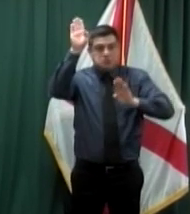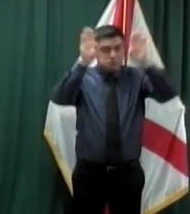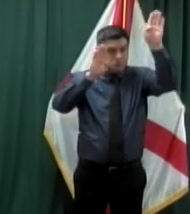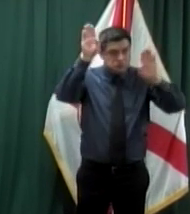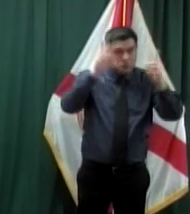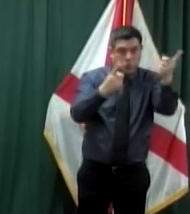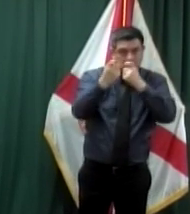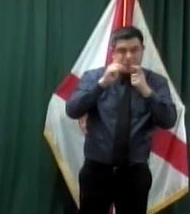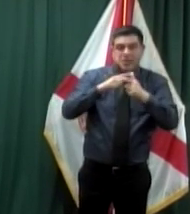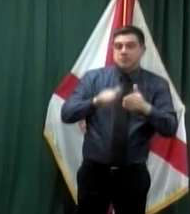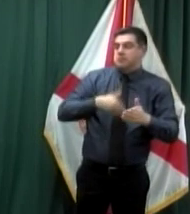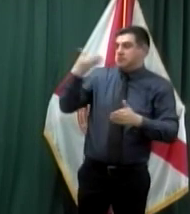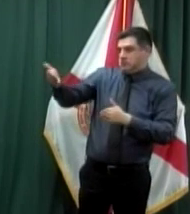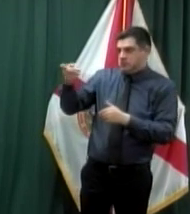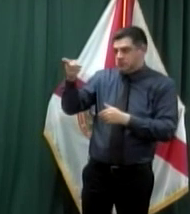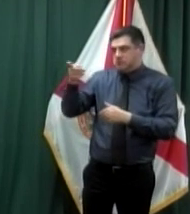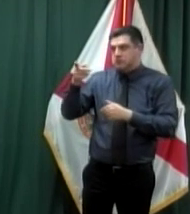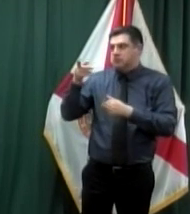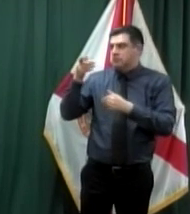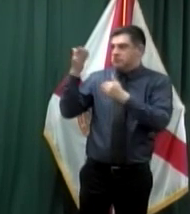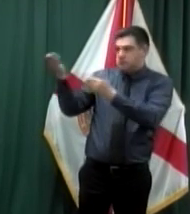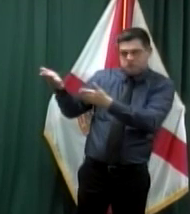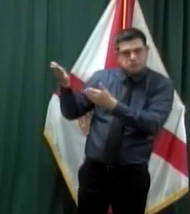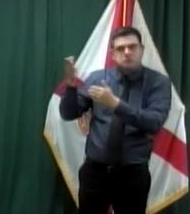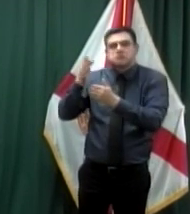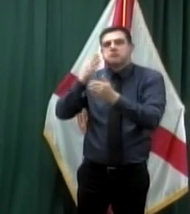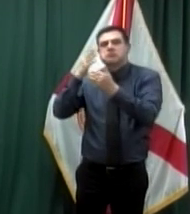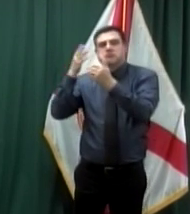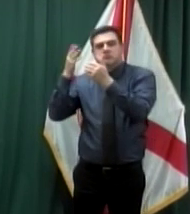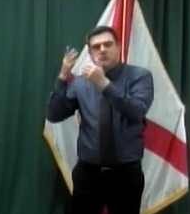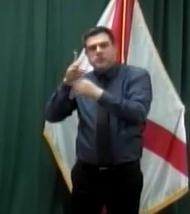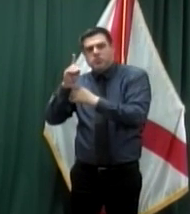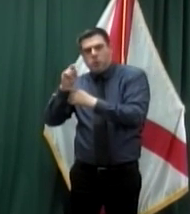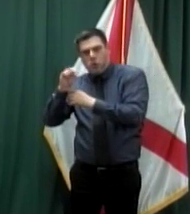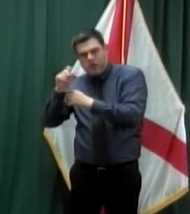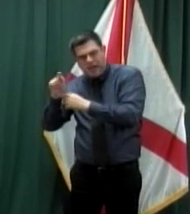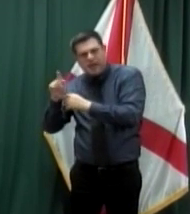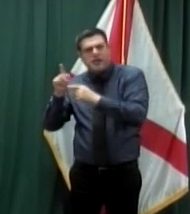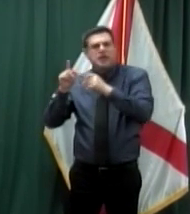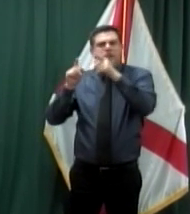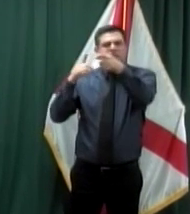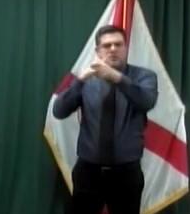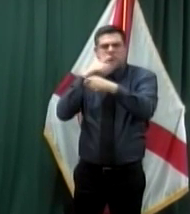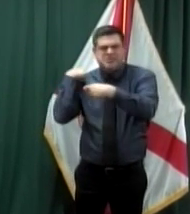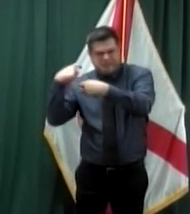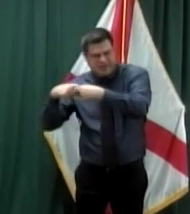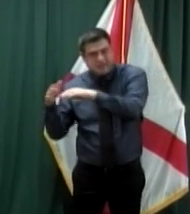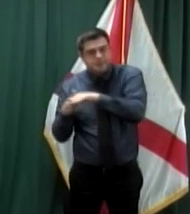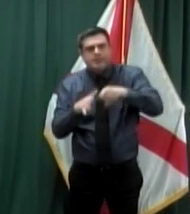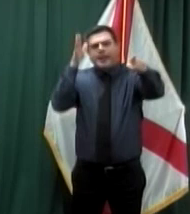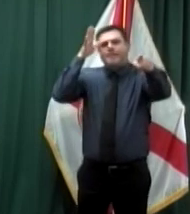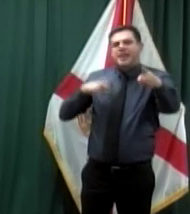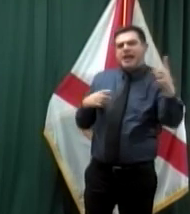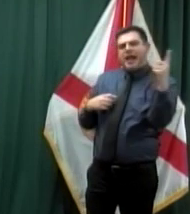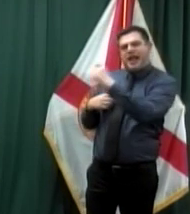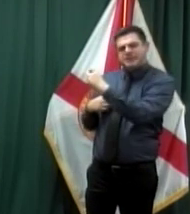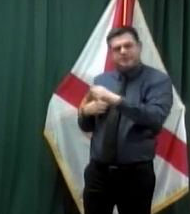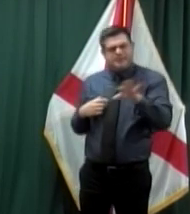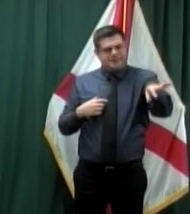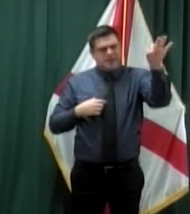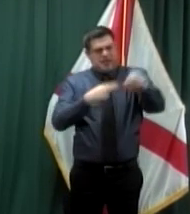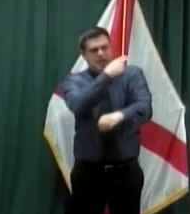Over the weekend, we found out that Advent had lost or cut ties with the lab, testing thousands